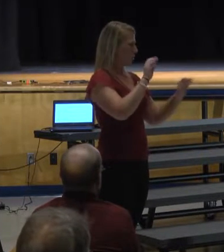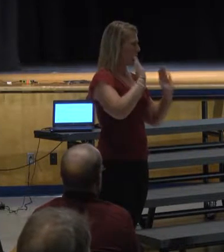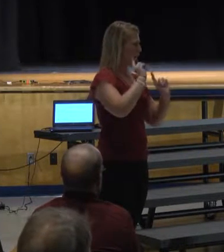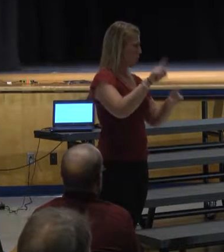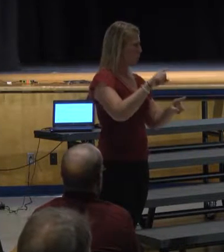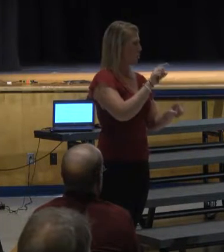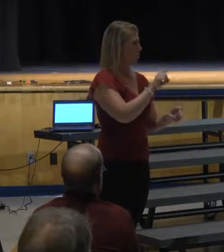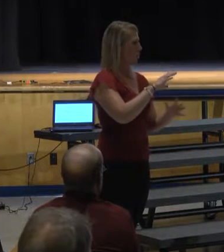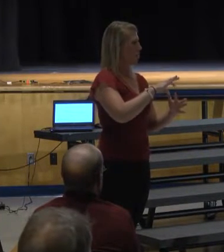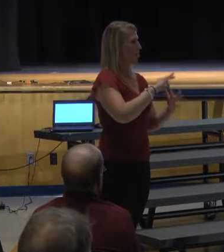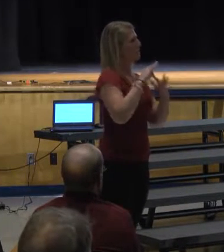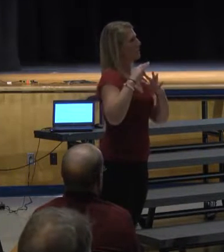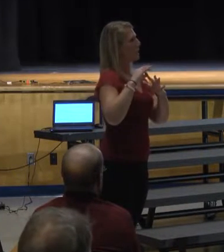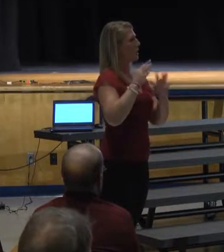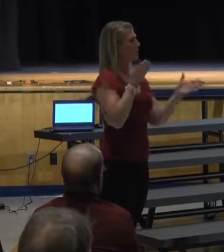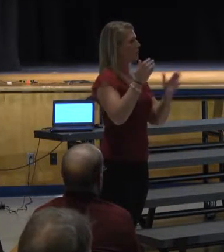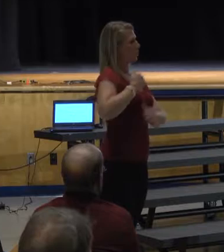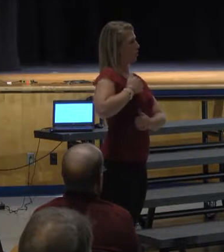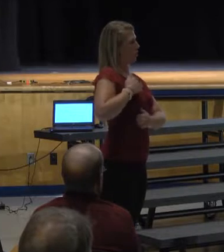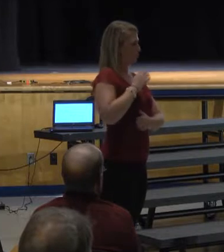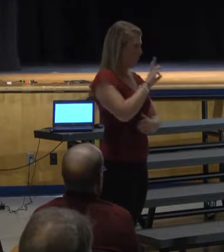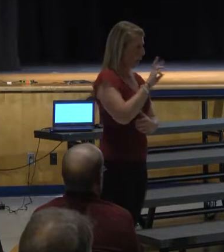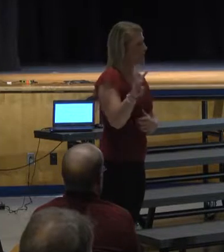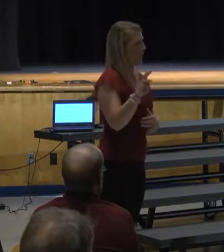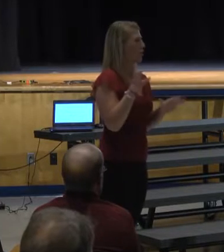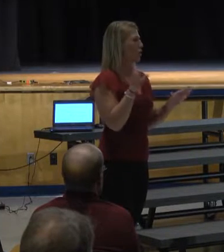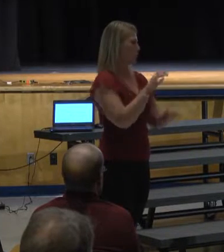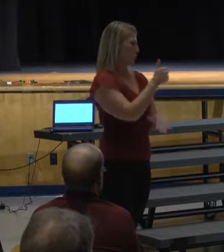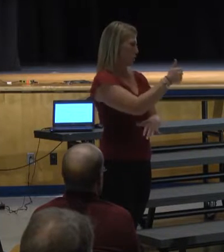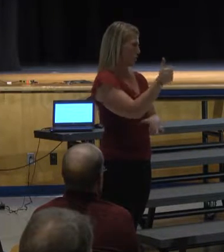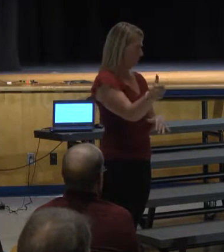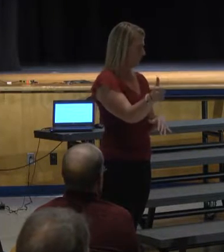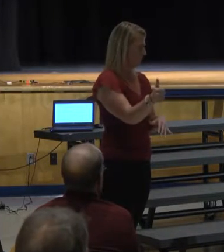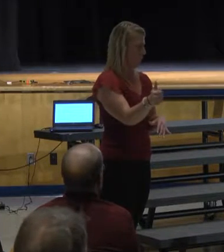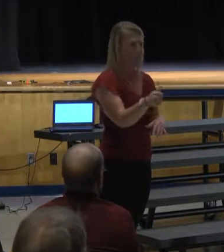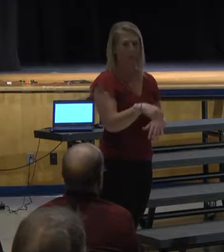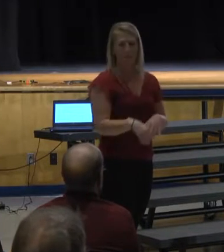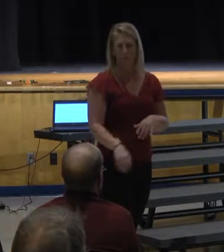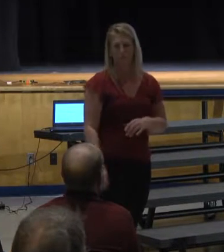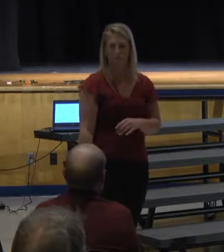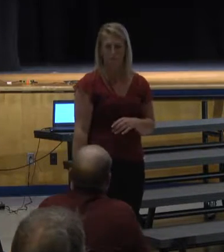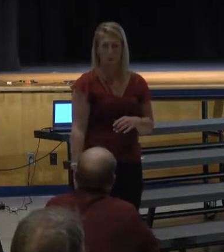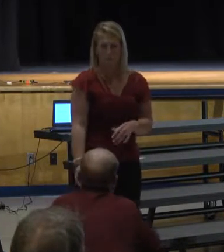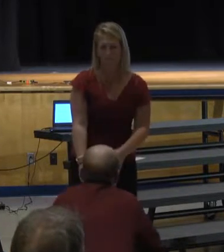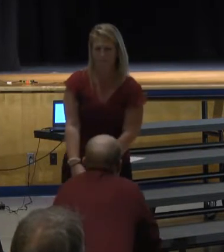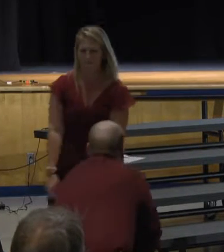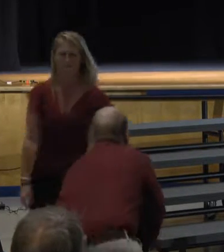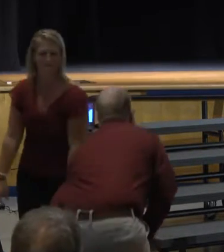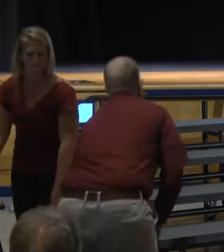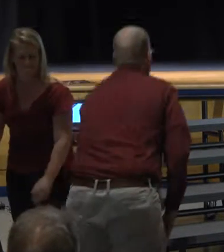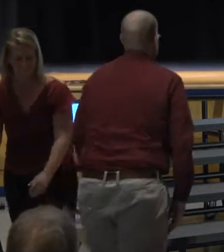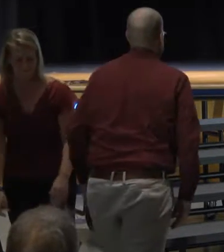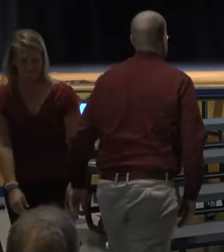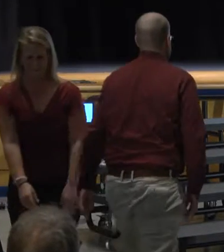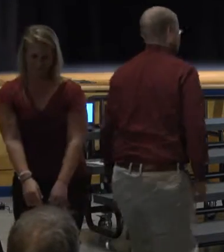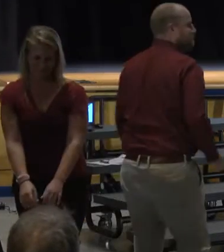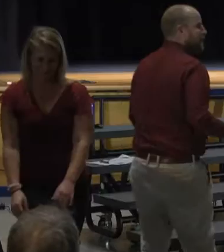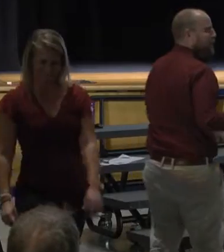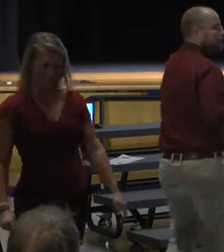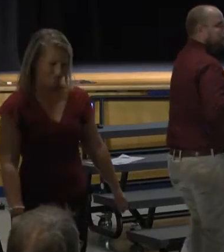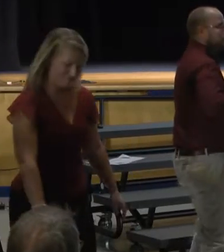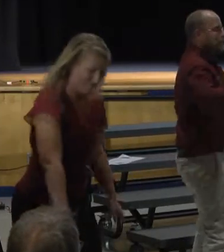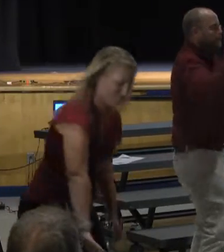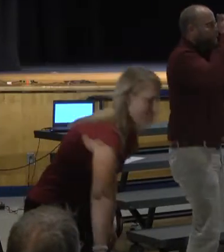well. All right, and then missing signatures. So, all right, sometimes we get the FAFSA done, the student completes